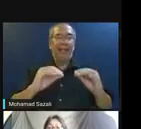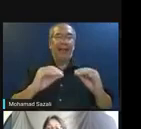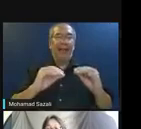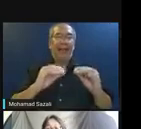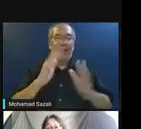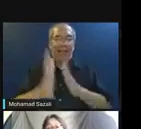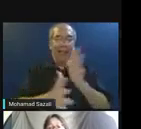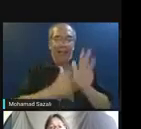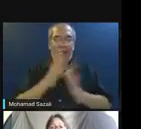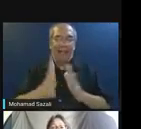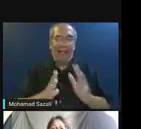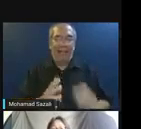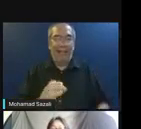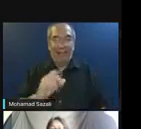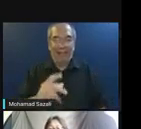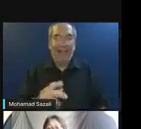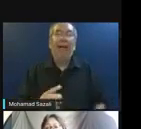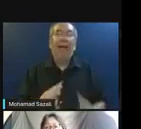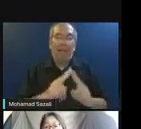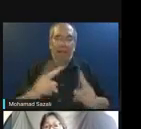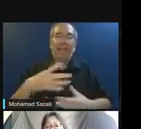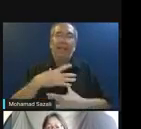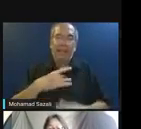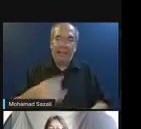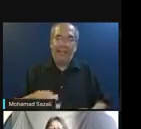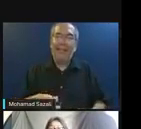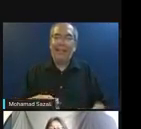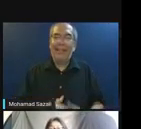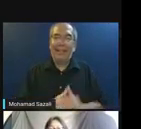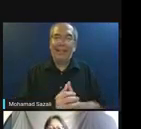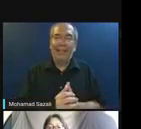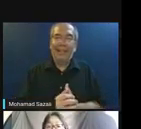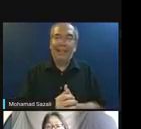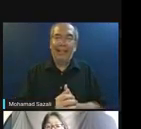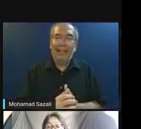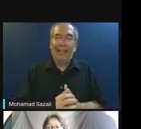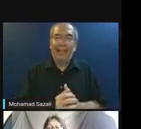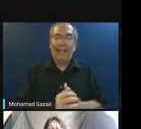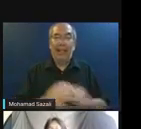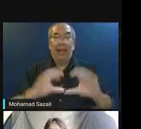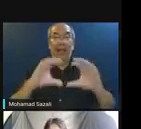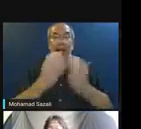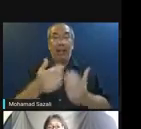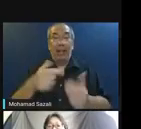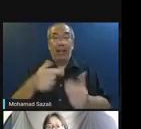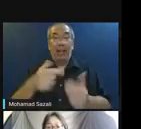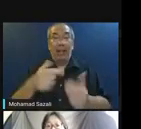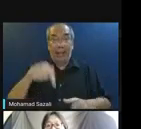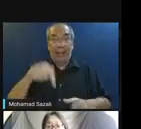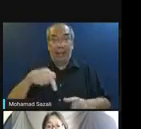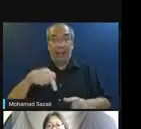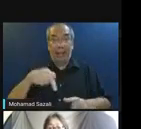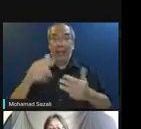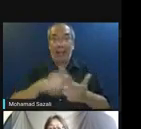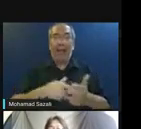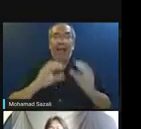So after this, I will have checked Nosada to teach you some basic sign language.